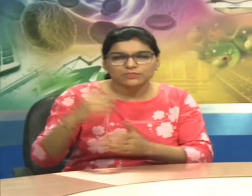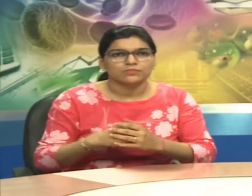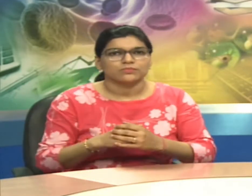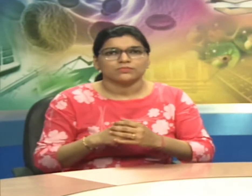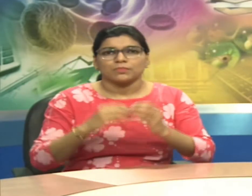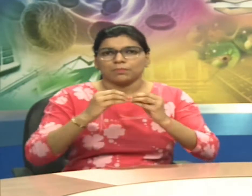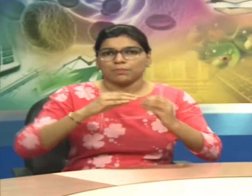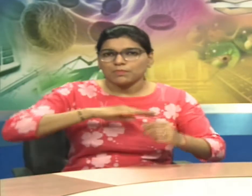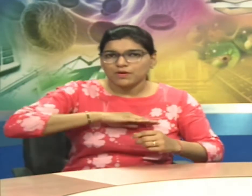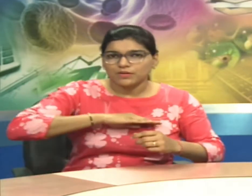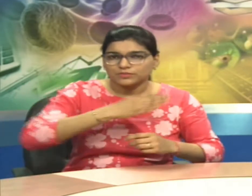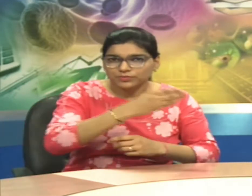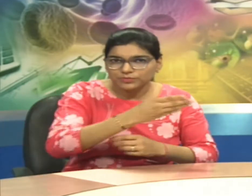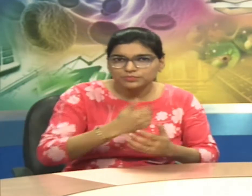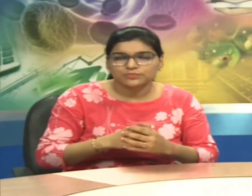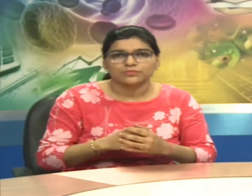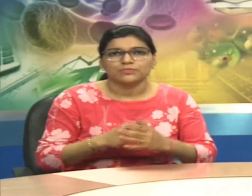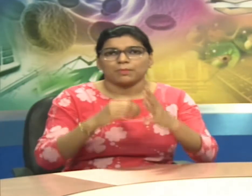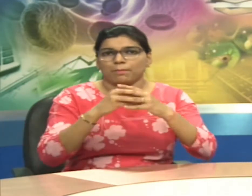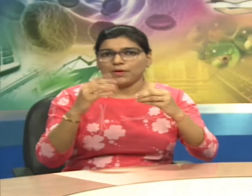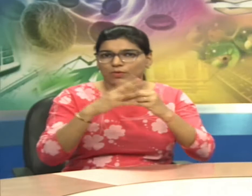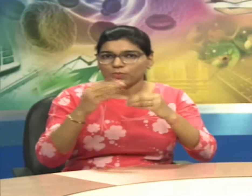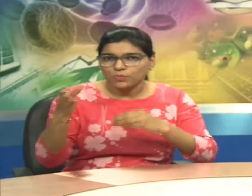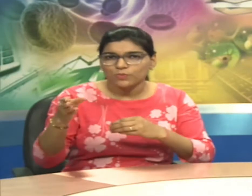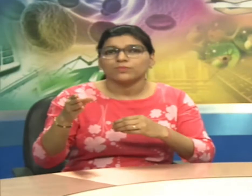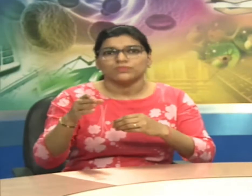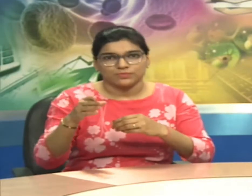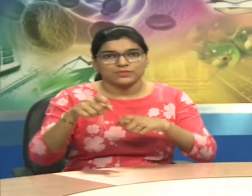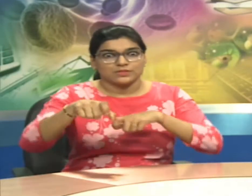Similar, for example, Delhi, Bombay.